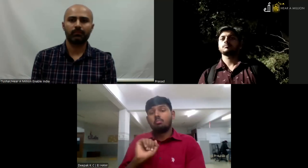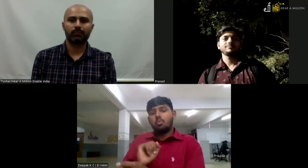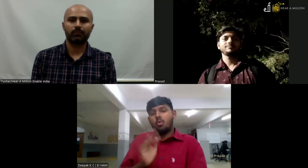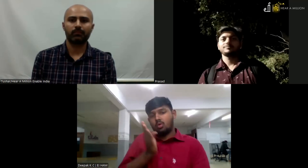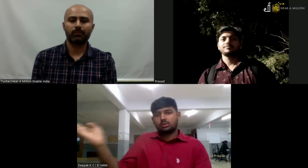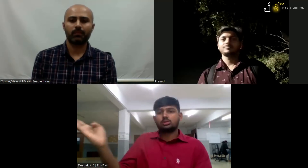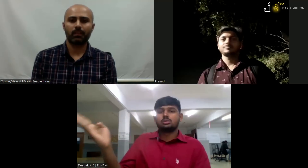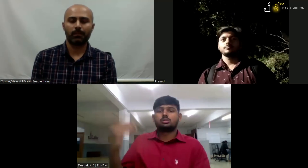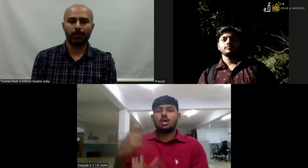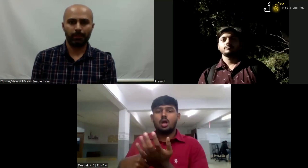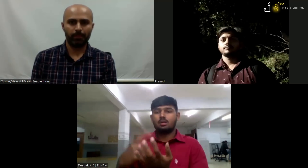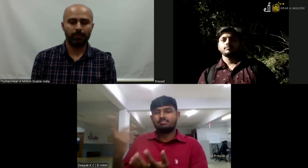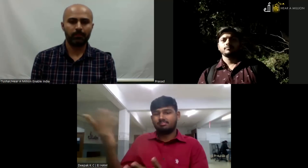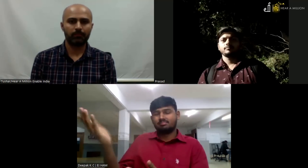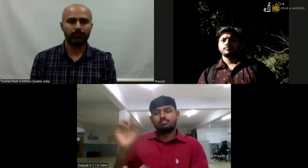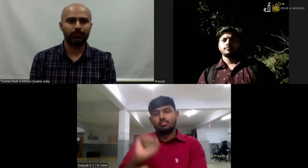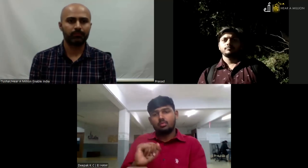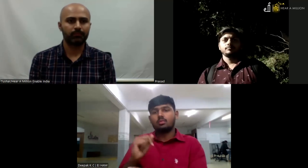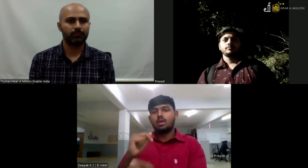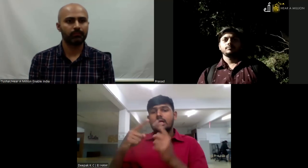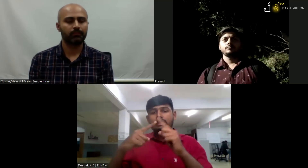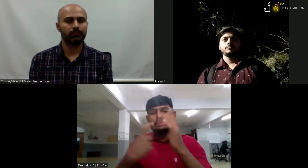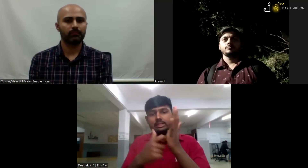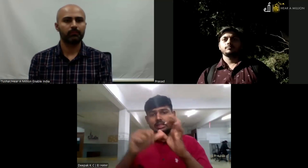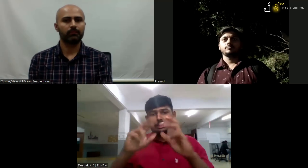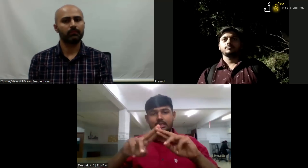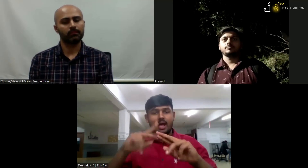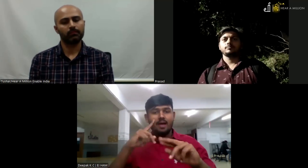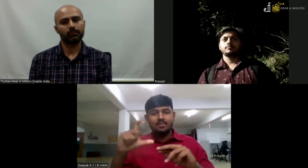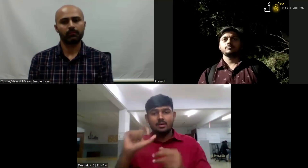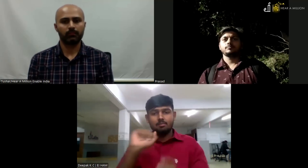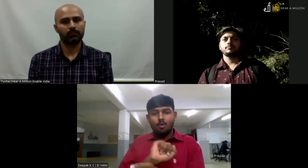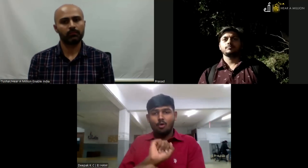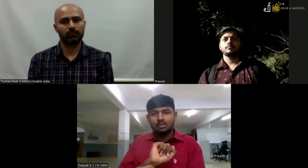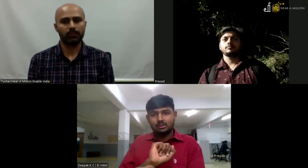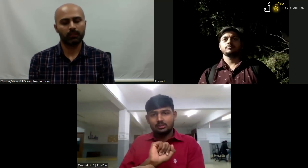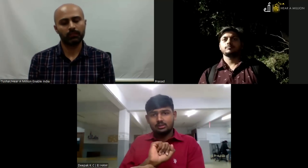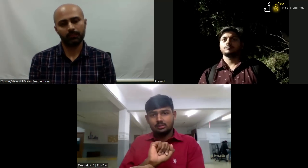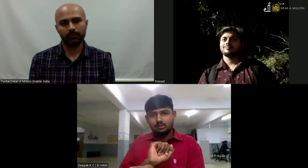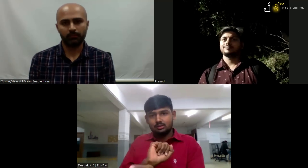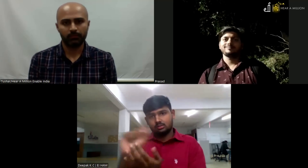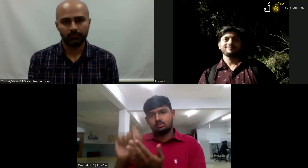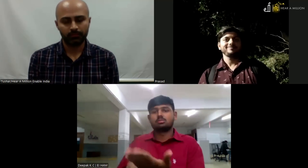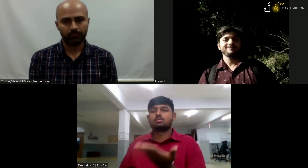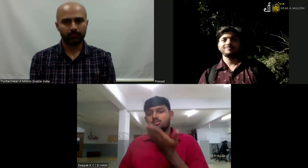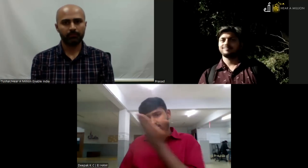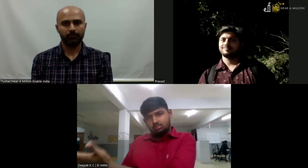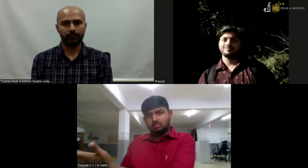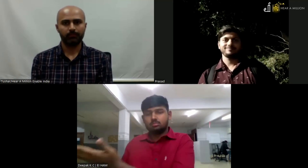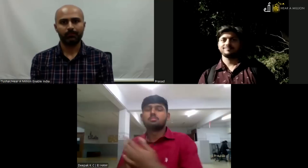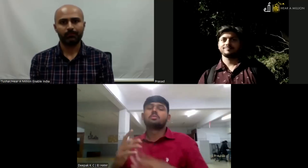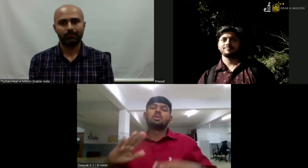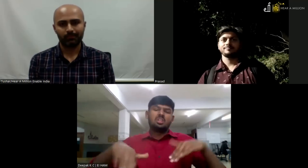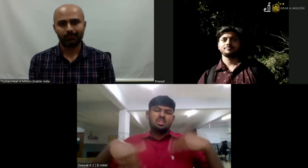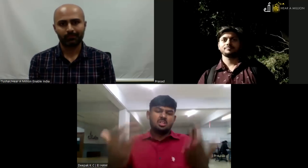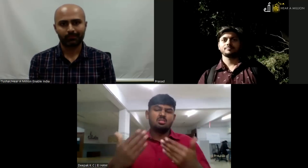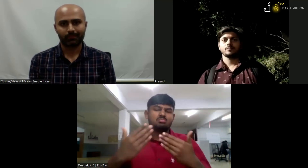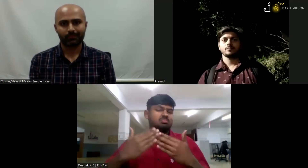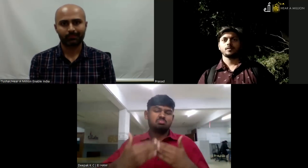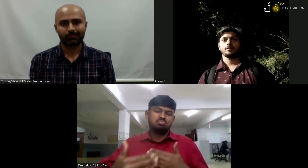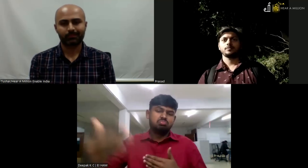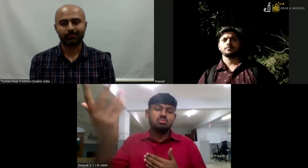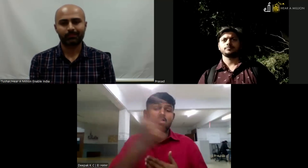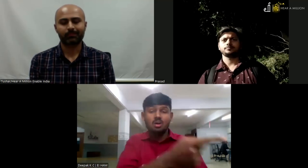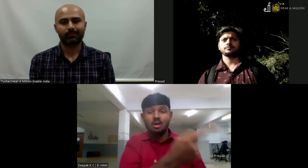about the who was right, who was wrong. Basically, you can go to the traffic police and